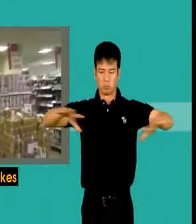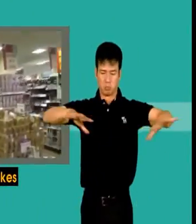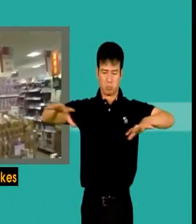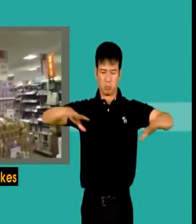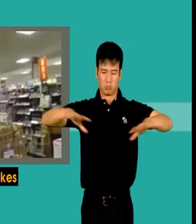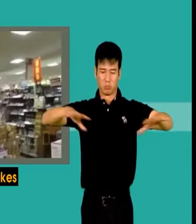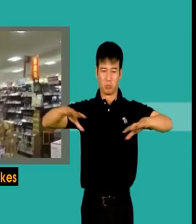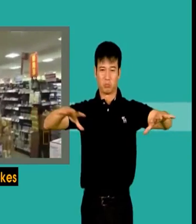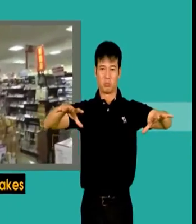earthquakes,